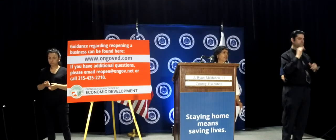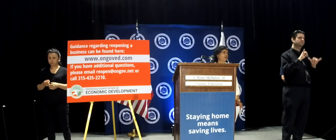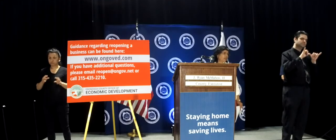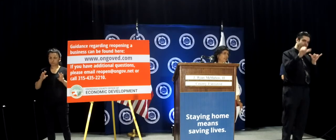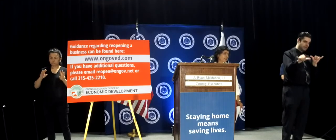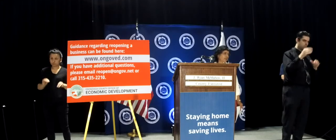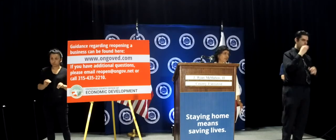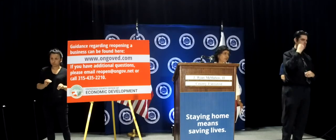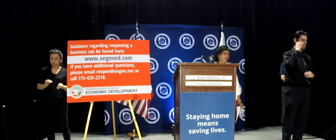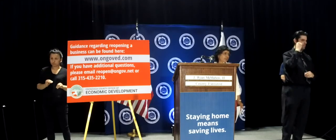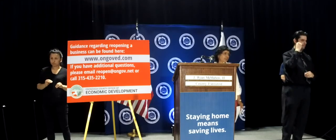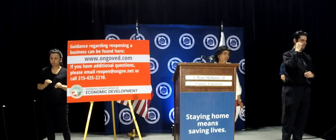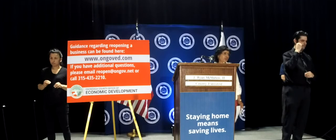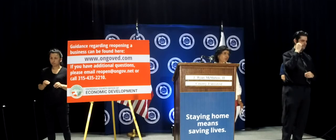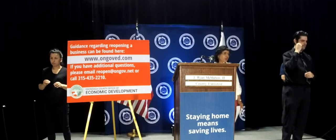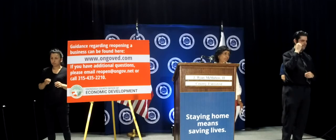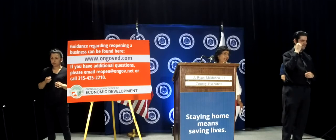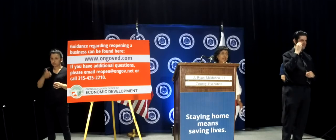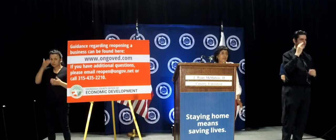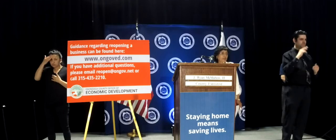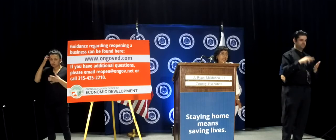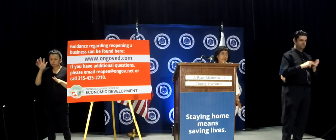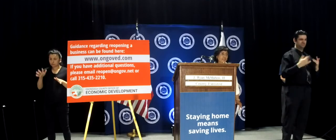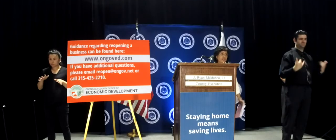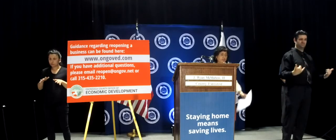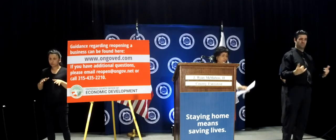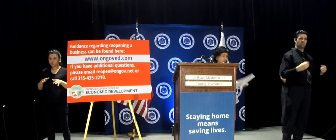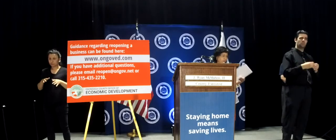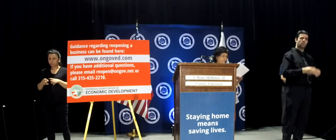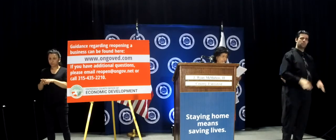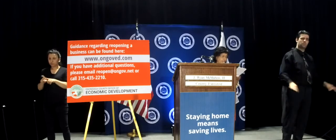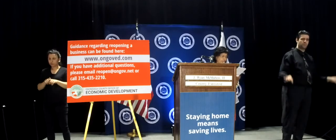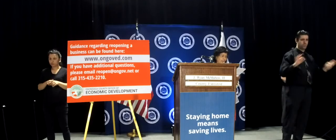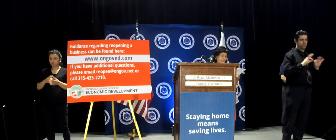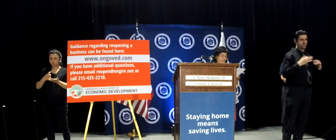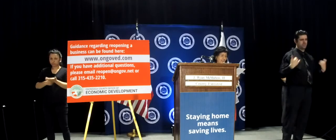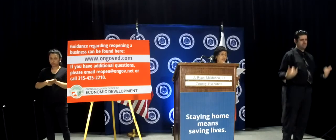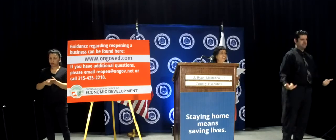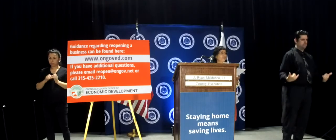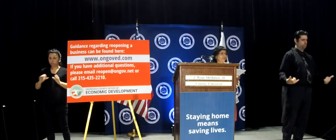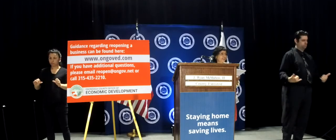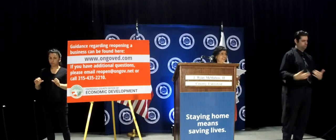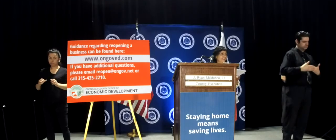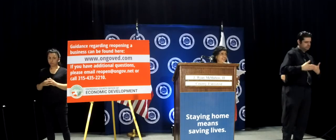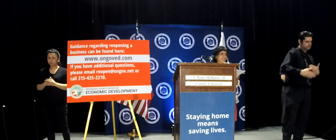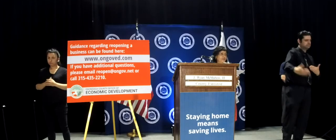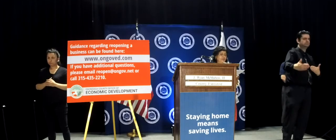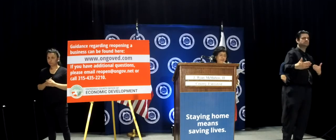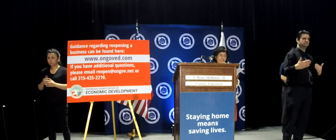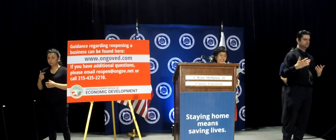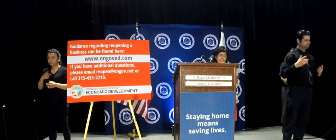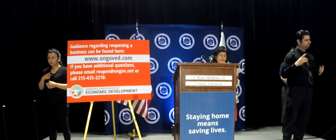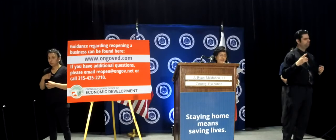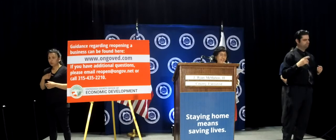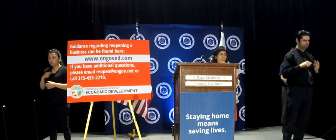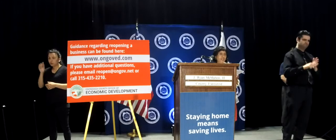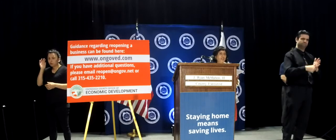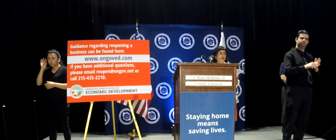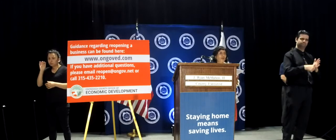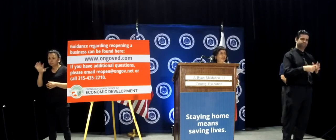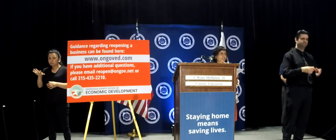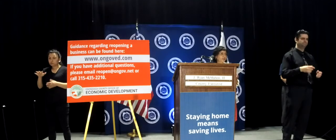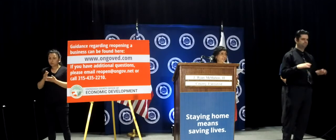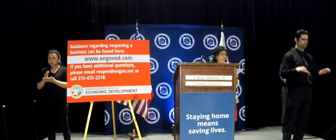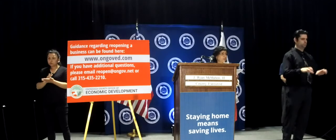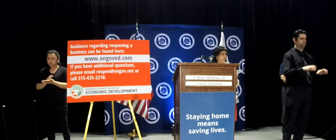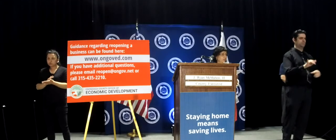about asymptomatic individual. So what my message to will be is, I think, is a recipe, right? Recipe for successful